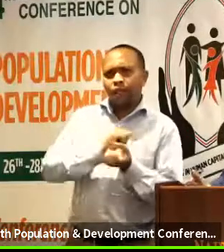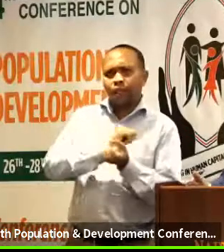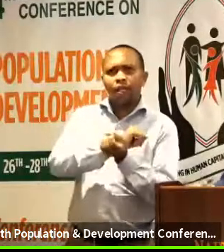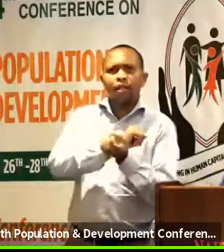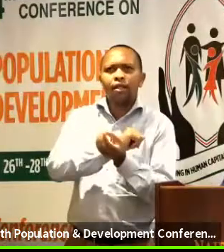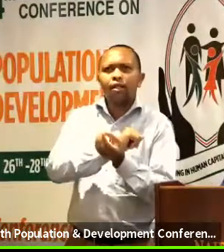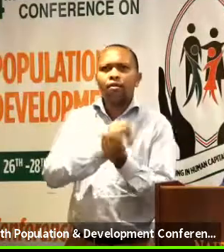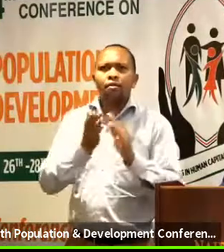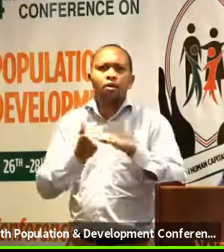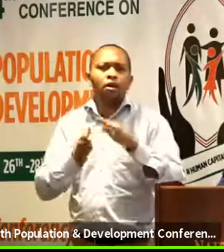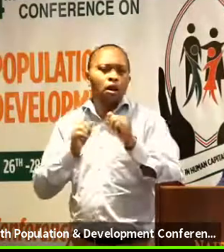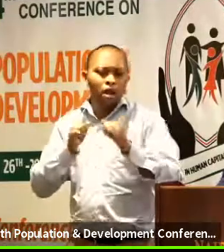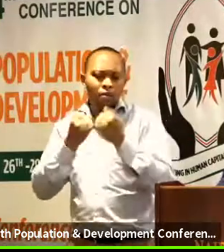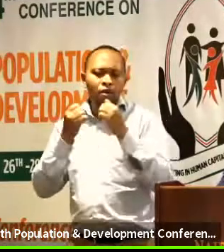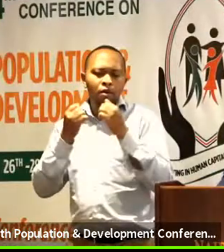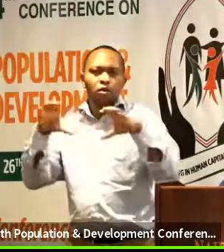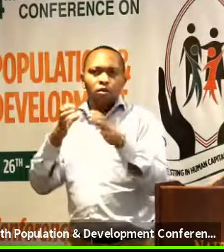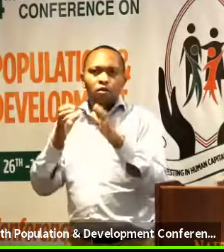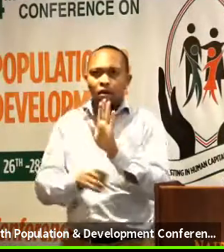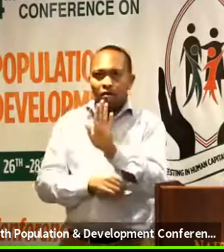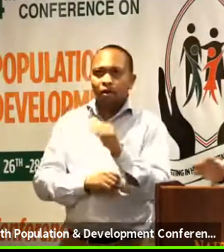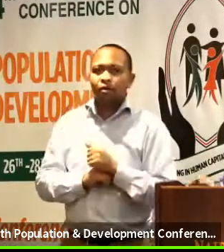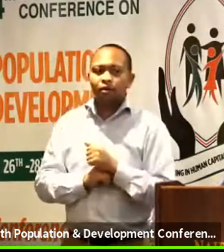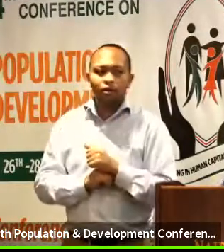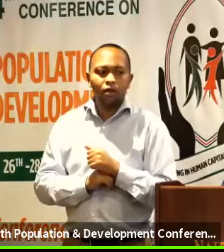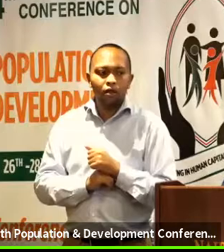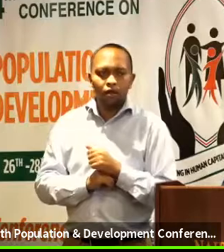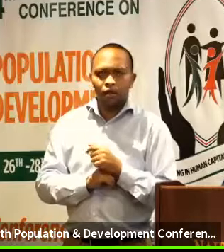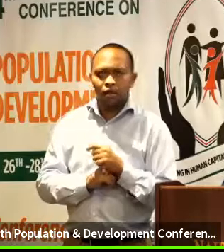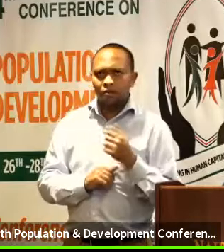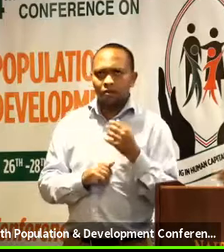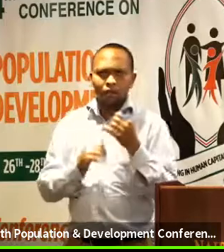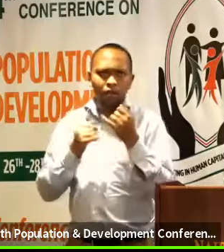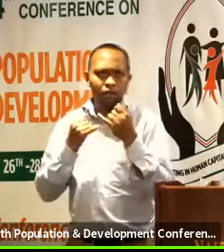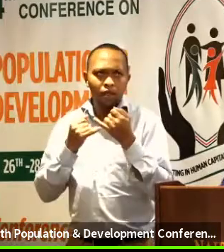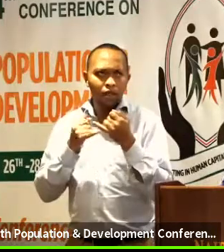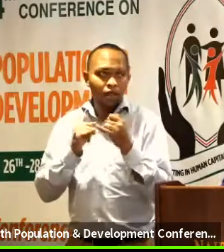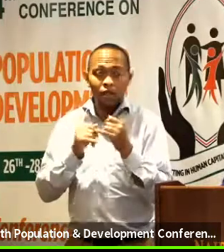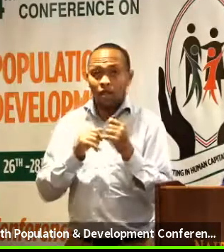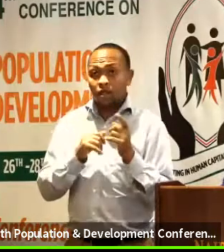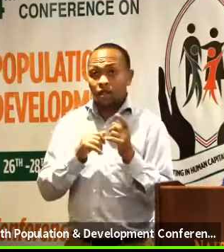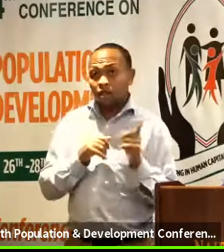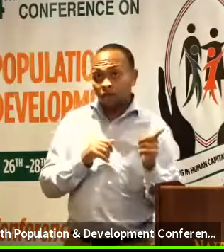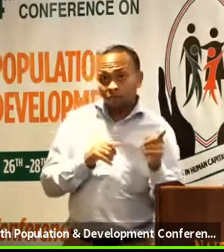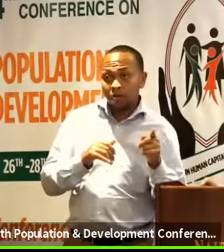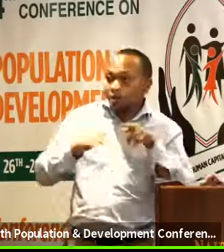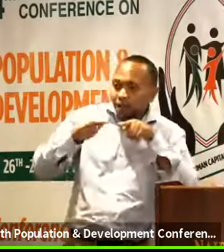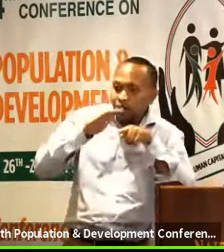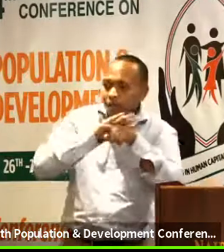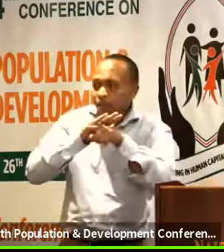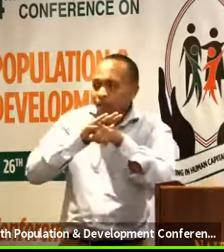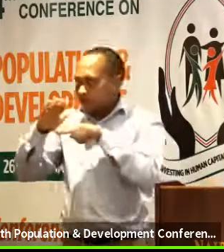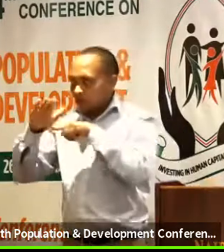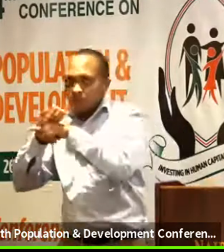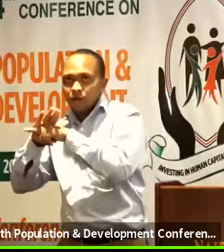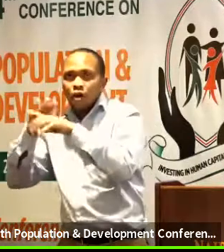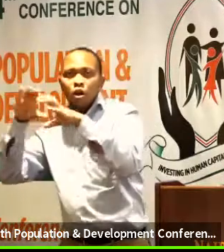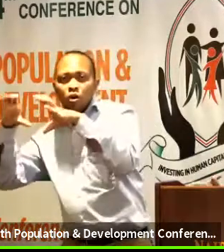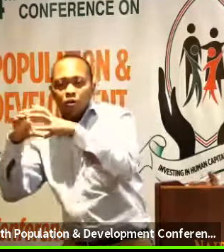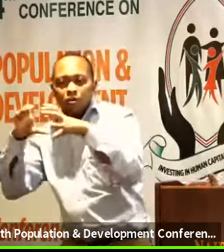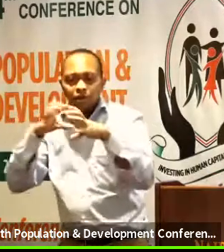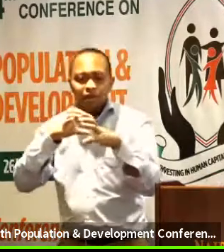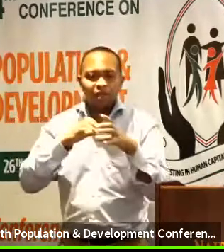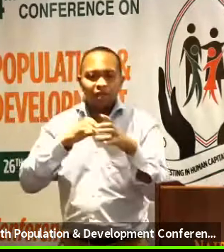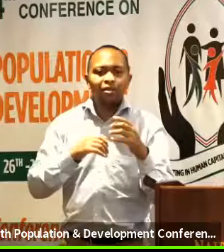highlights of what transpired in your group session. I was trying to move from, I was popping into the groups, and I think most of the groups, what I